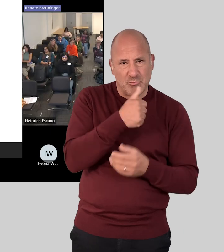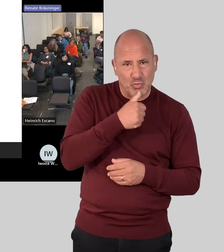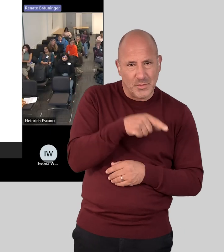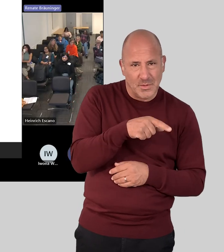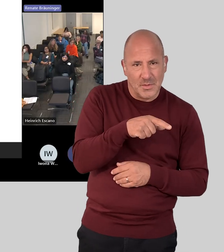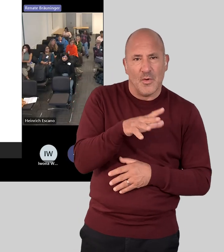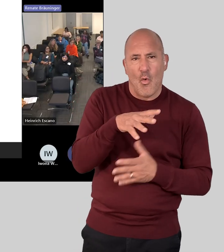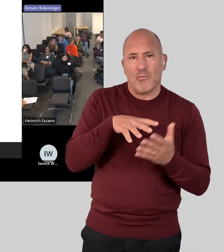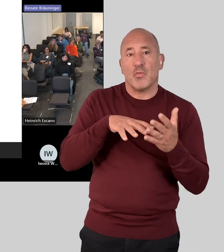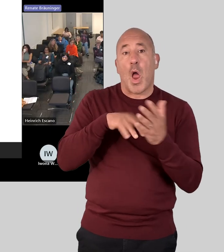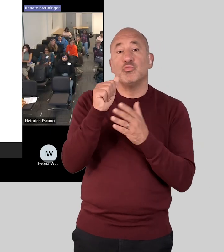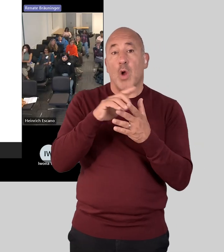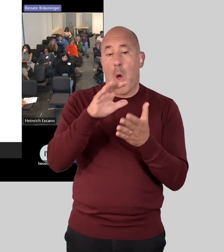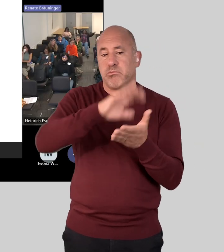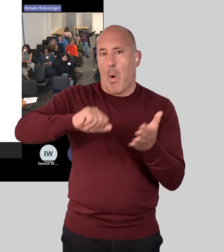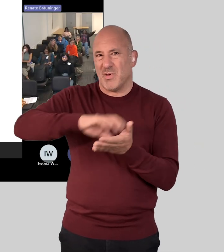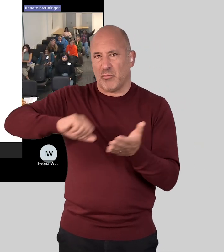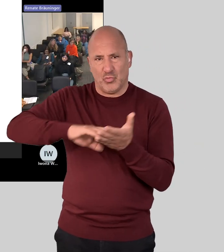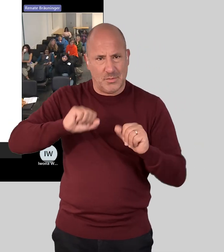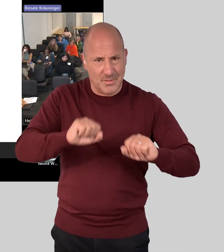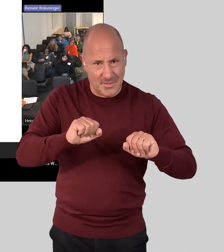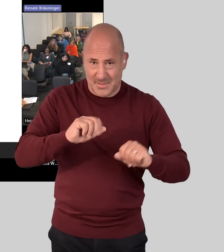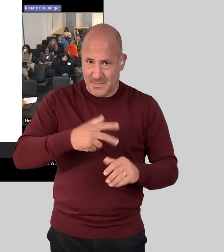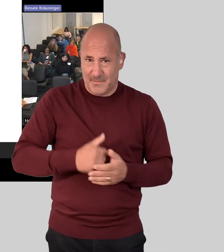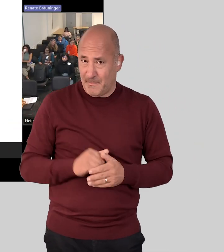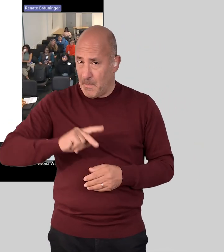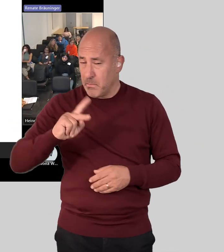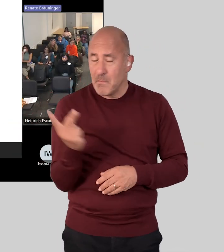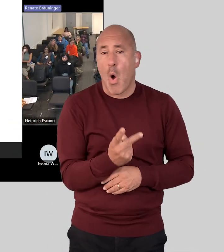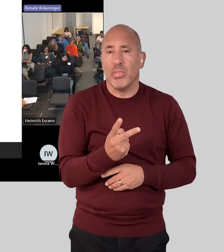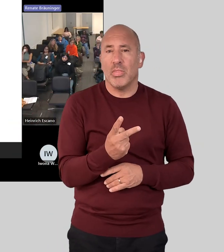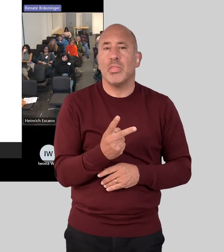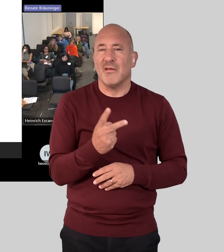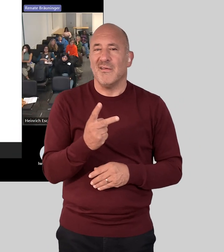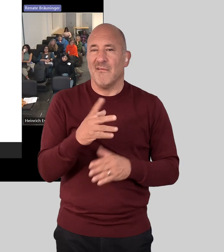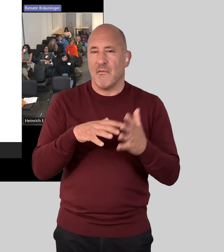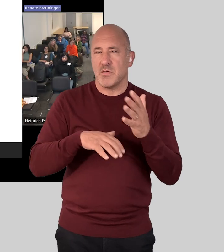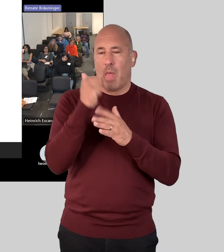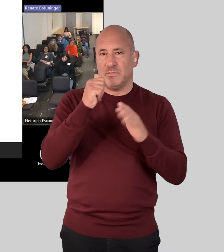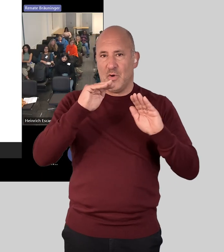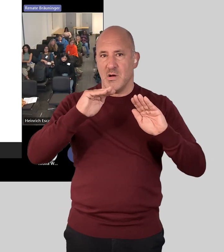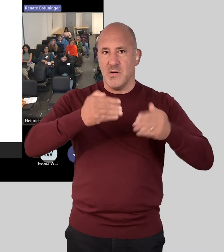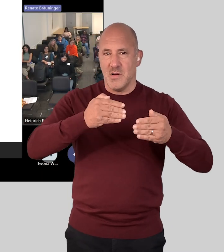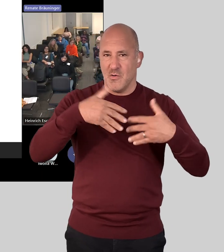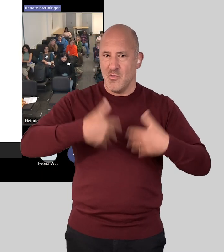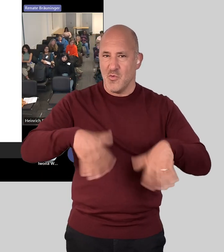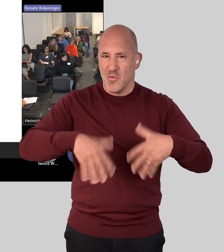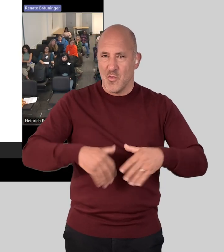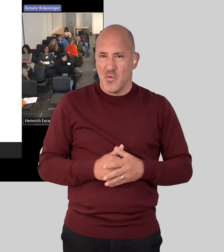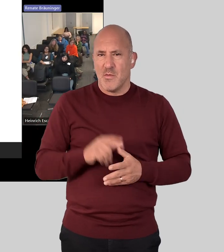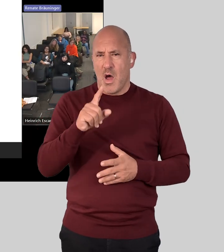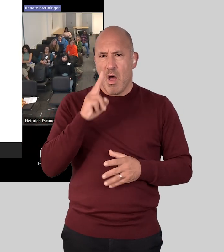are cultural appropriations. In both encounters, cultural capital plays a